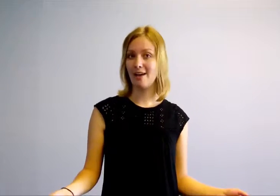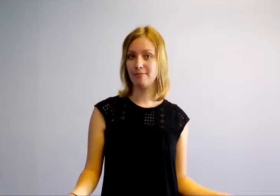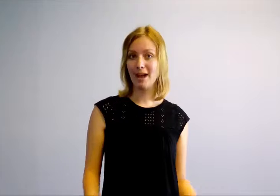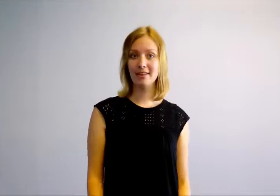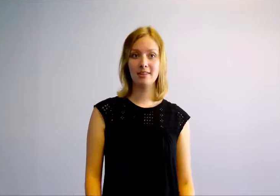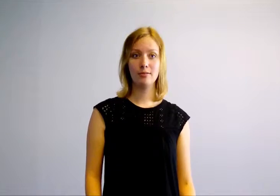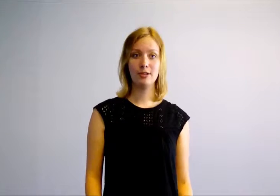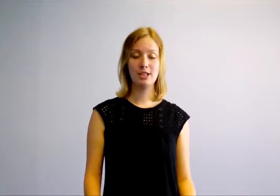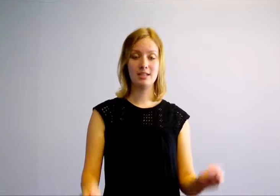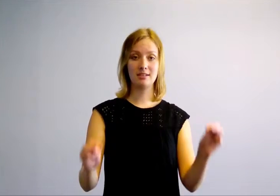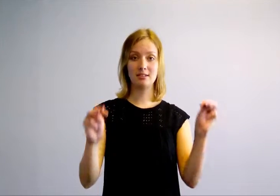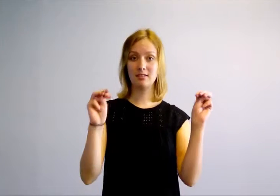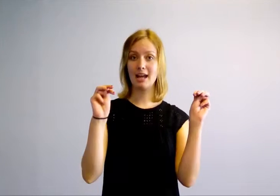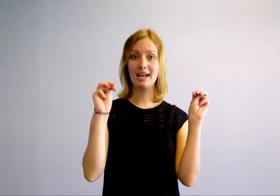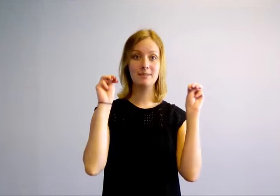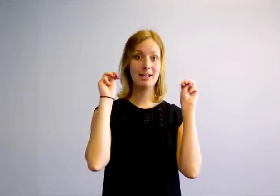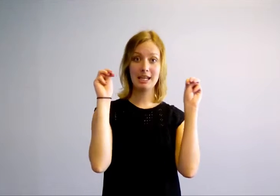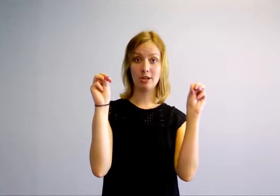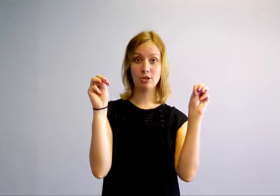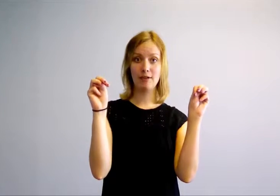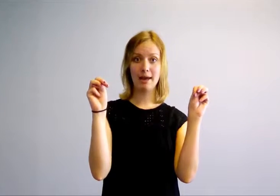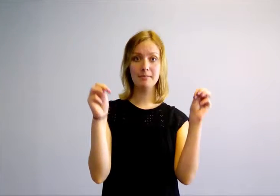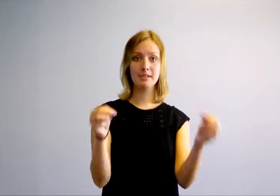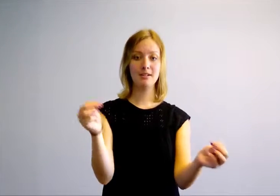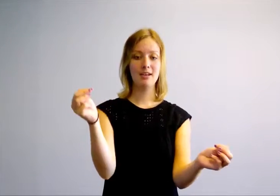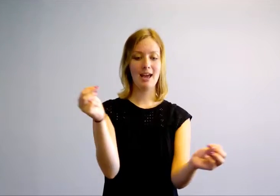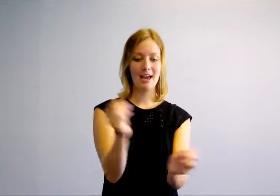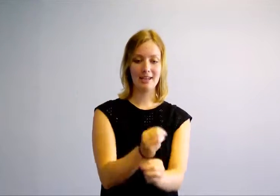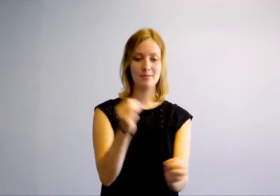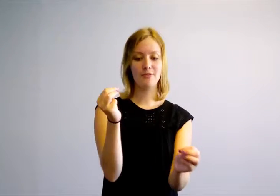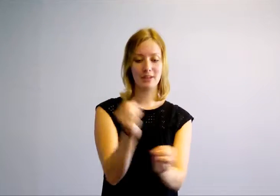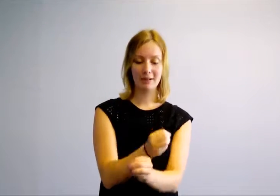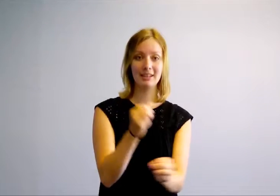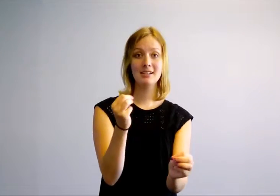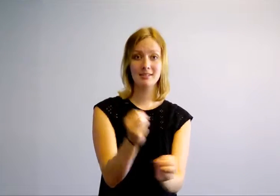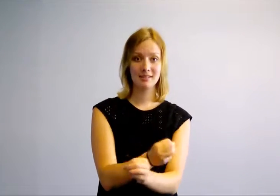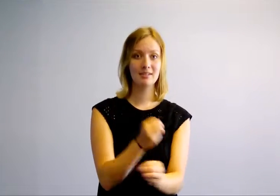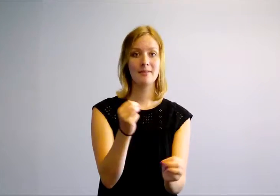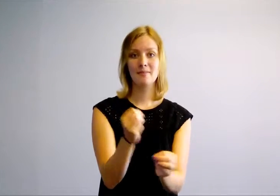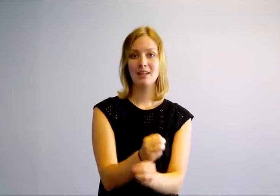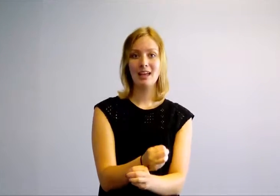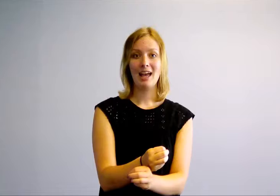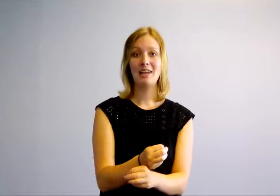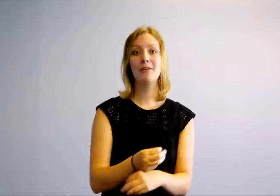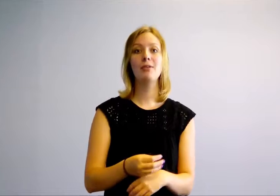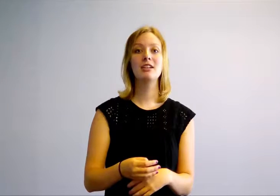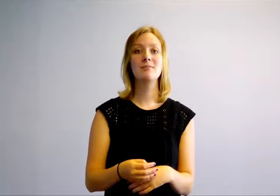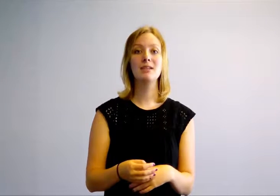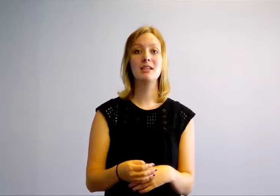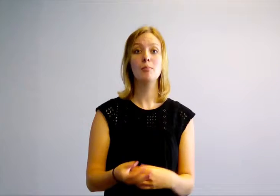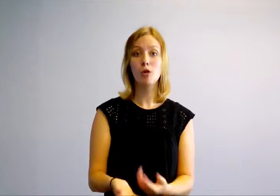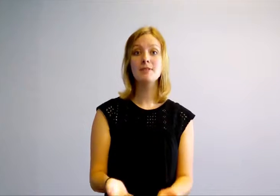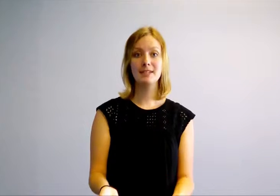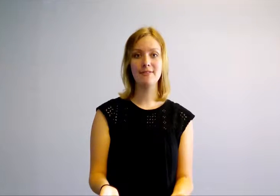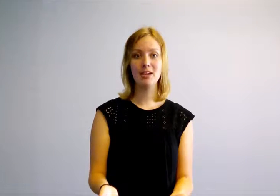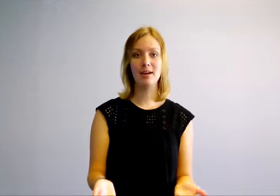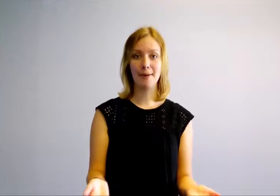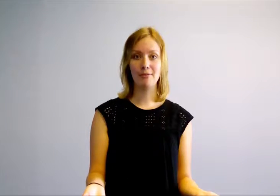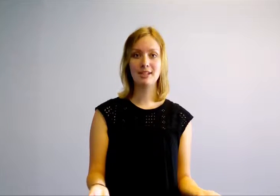have math, which is signed by taking two M's and moving them like this. And if I wanted to be more specific about what